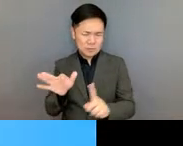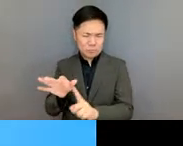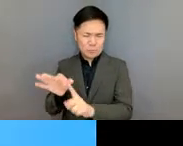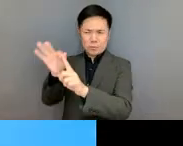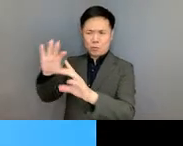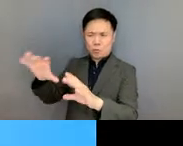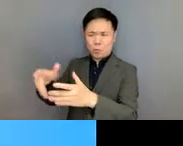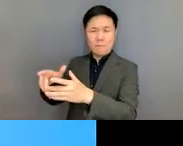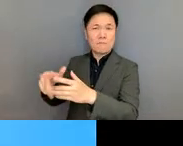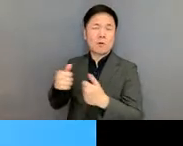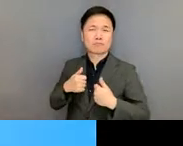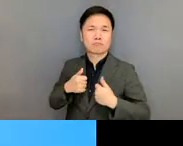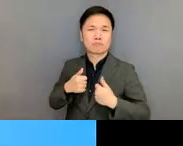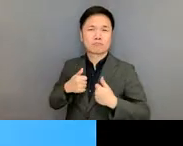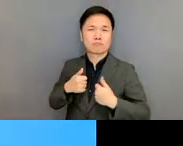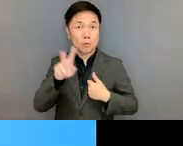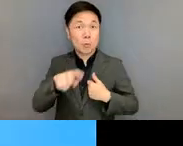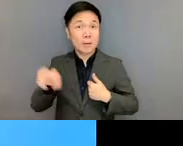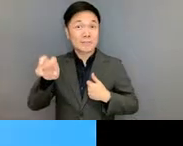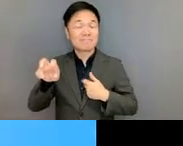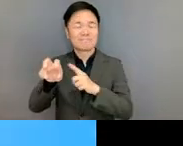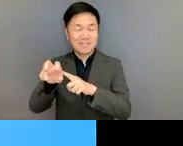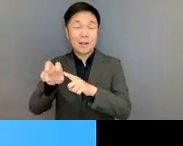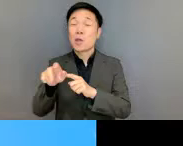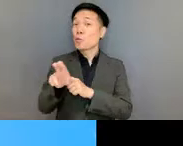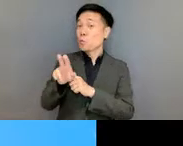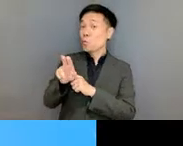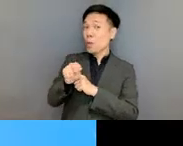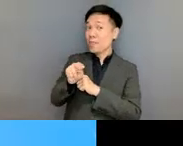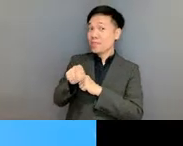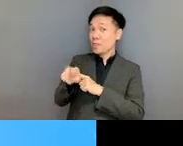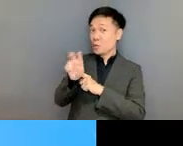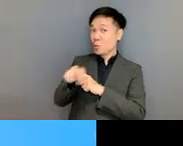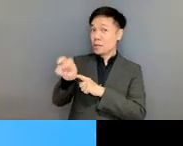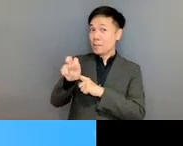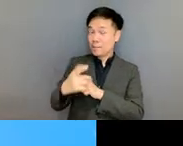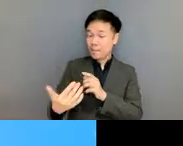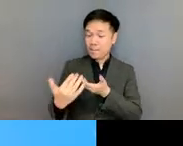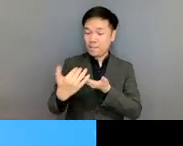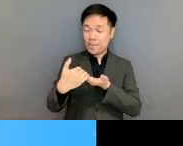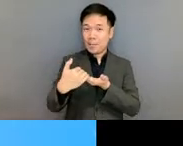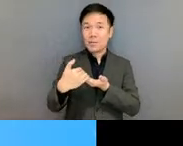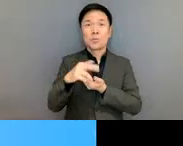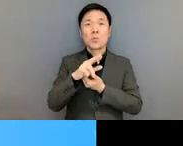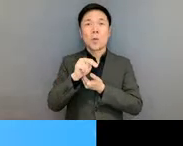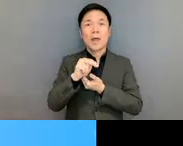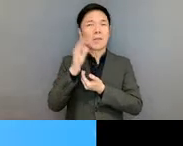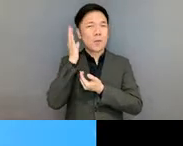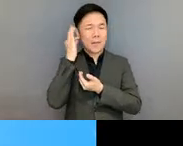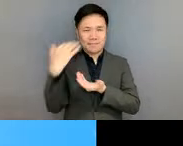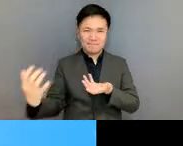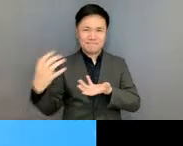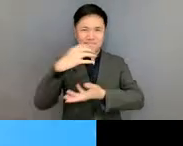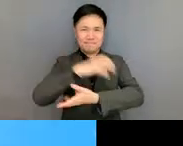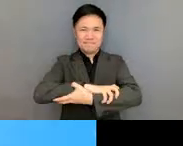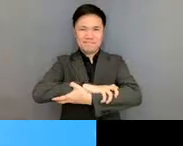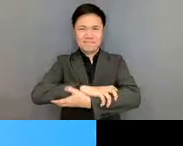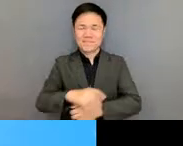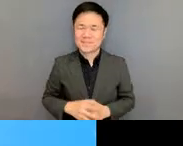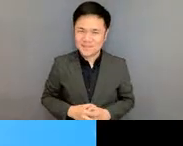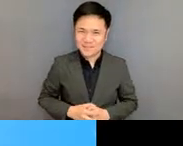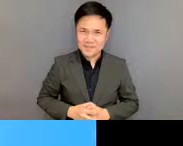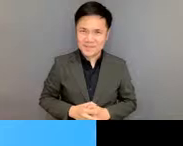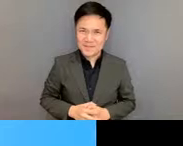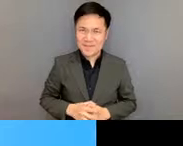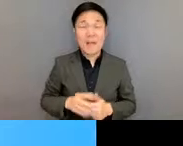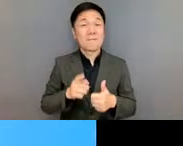effort between UN Tourism and my organization, UN Women. I warmly acknowledge